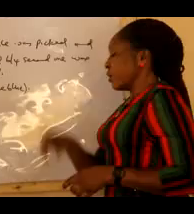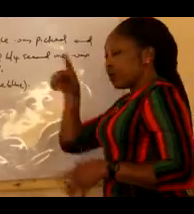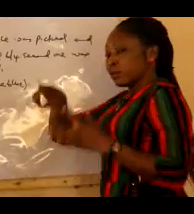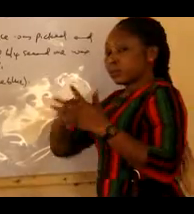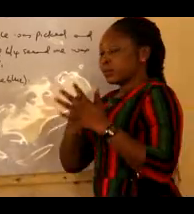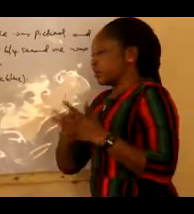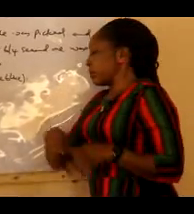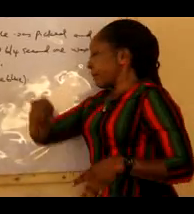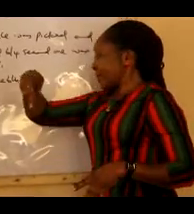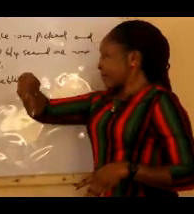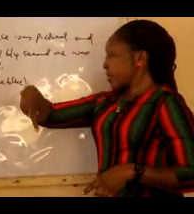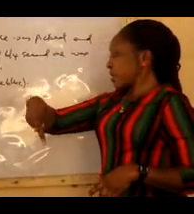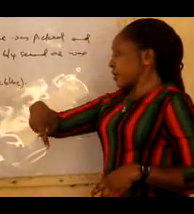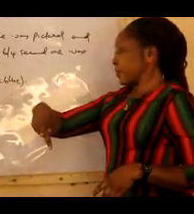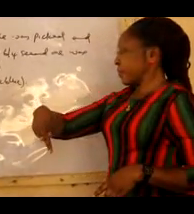P